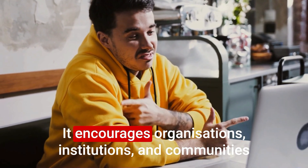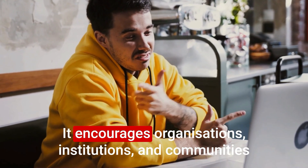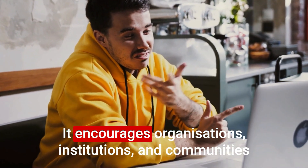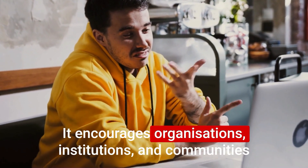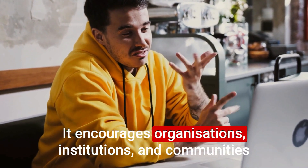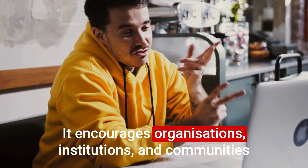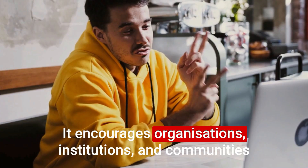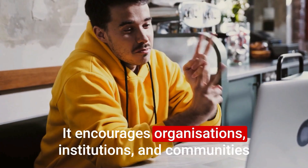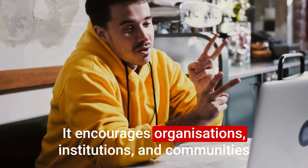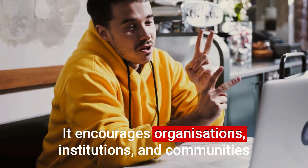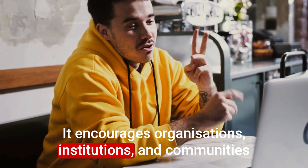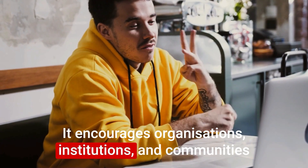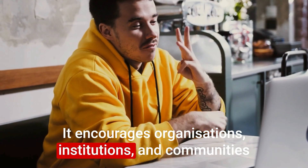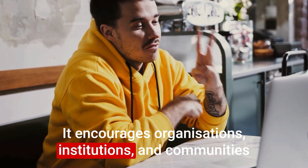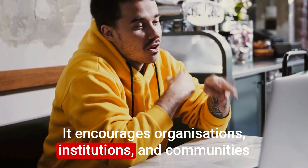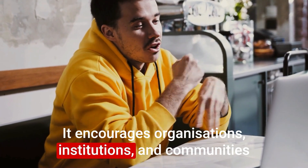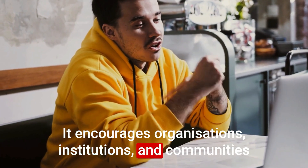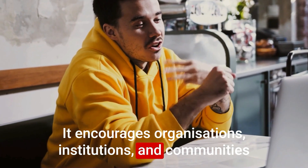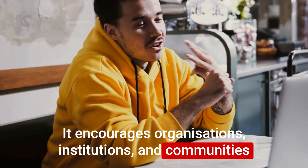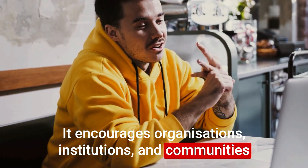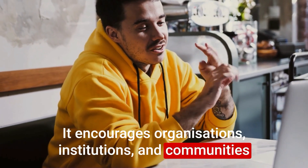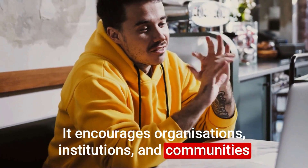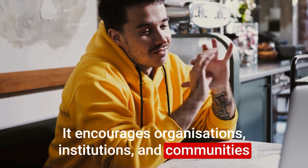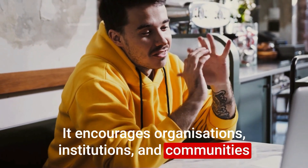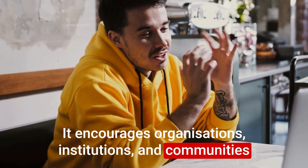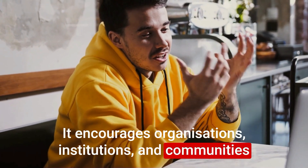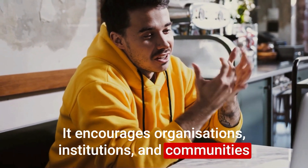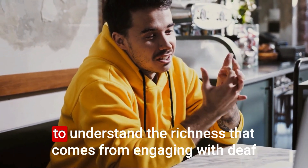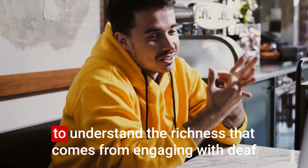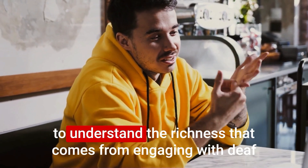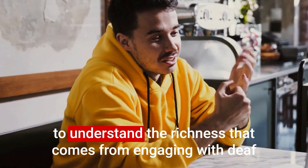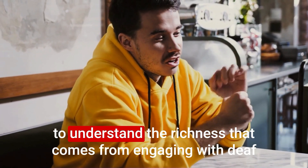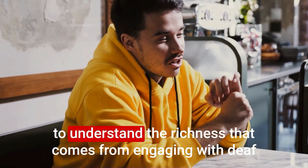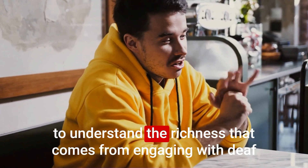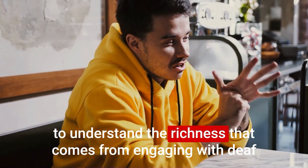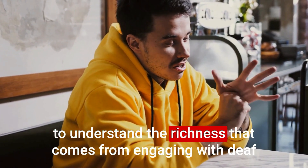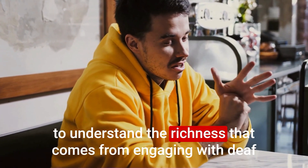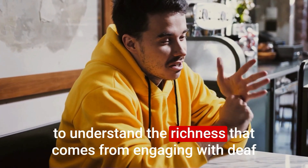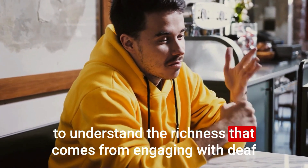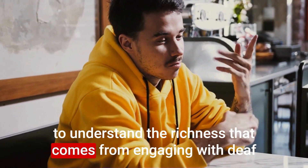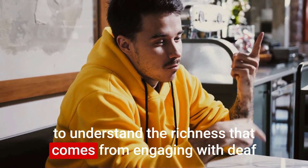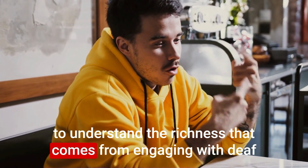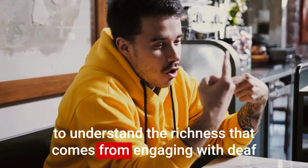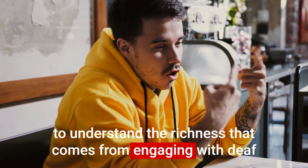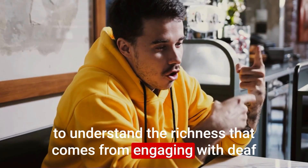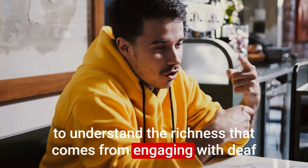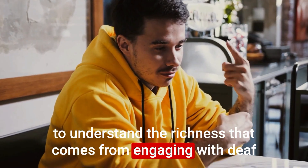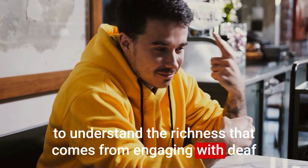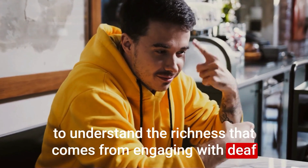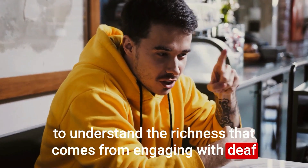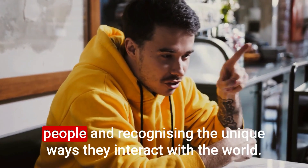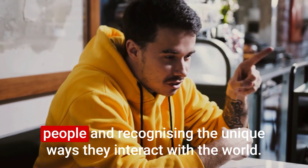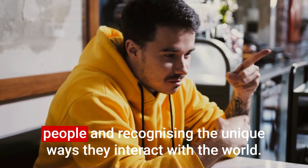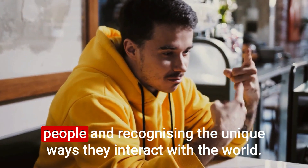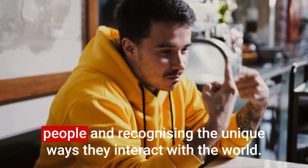encourages organizations, institutions, and communities to understand the richness that comes from engaging with deaf people